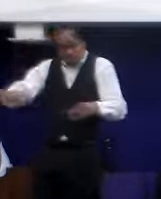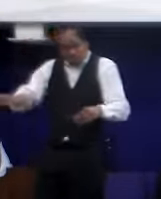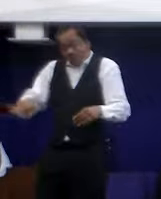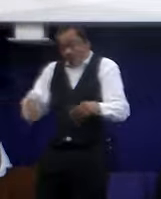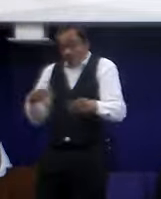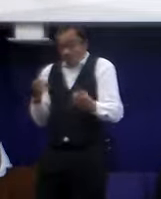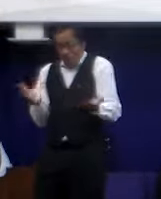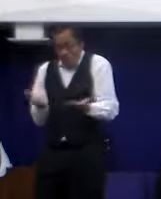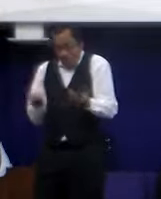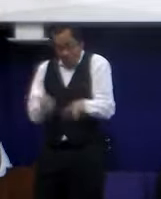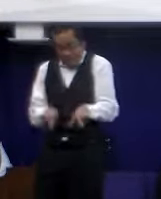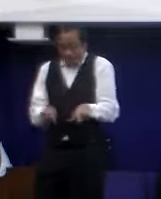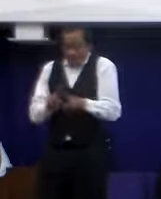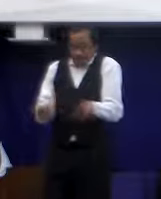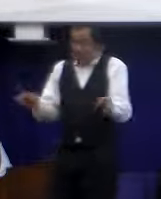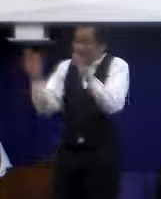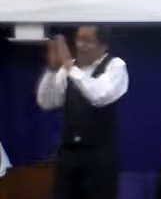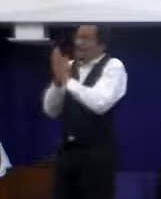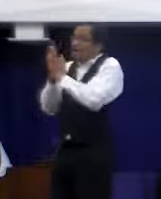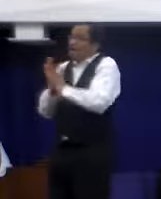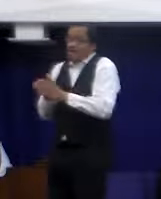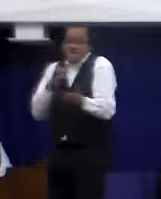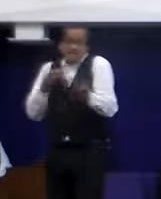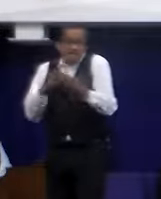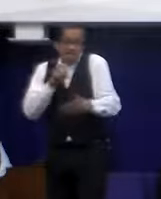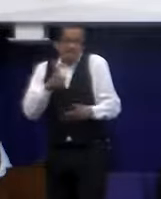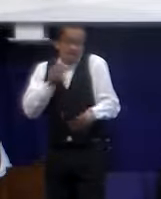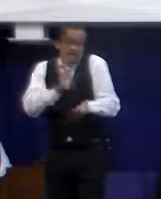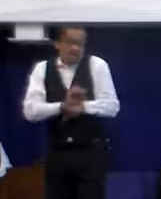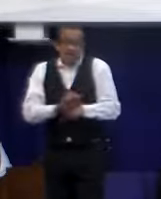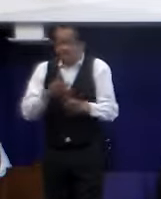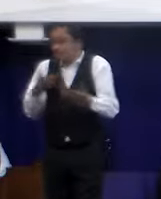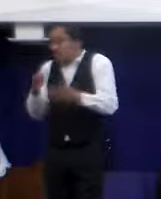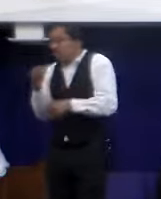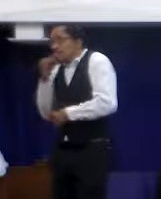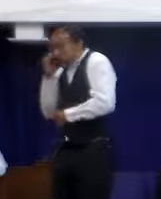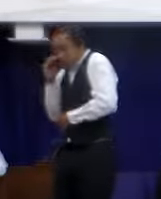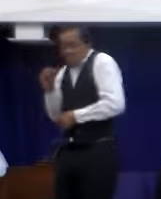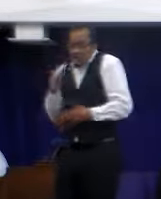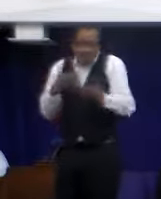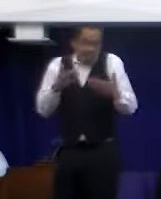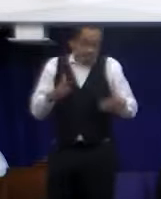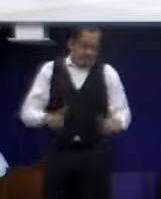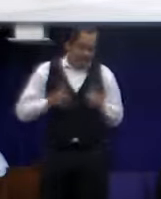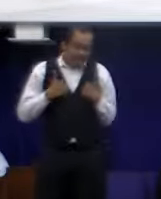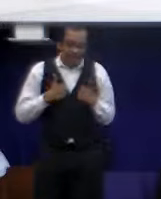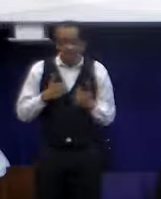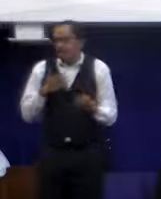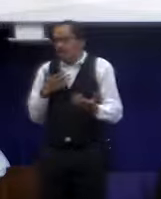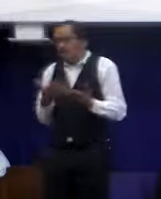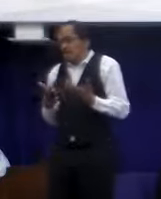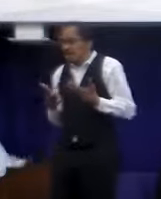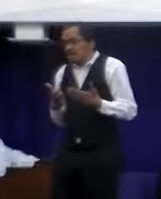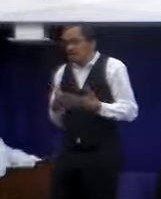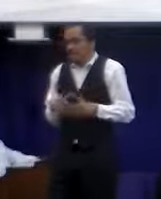in the church. God thank you to the church. If not, it could be something happening at home. Yeah. It could be something happening in their life. Amen. It could be they picked up an